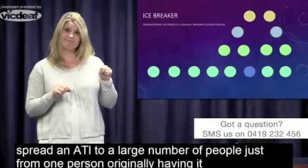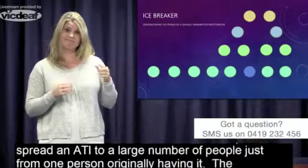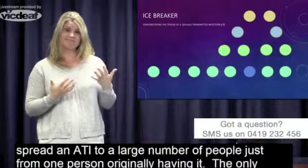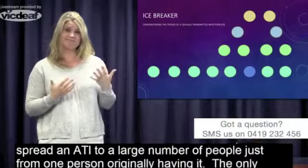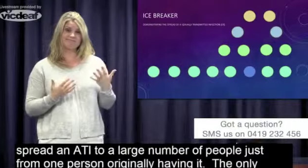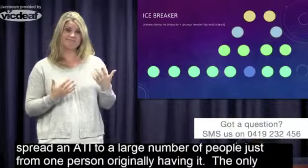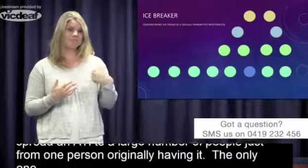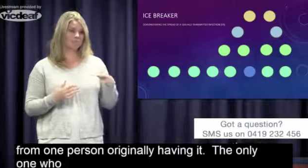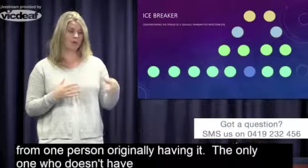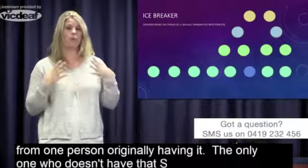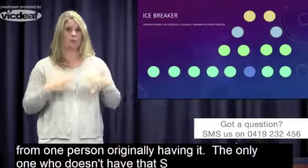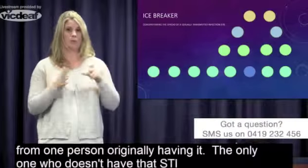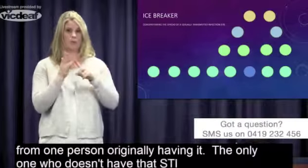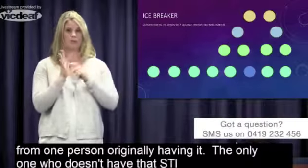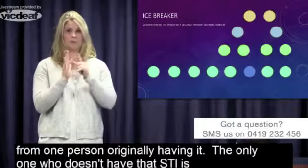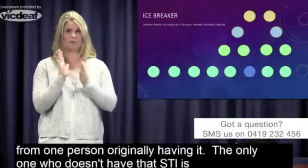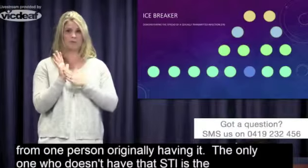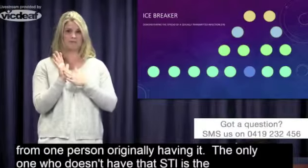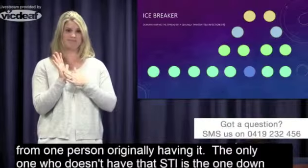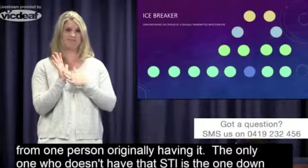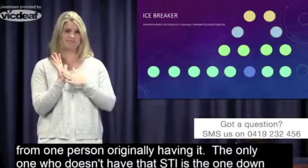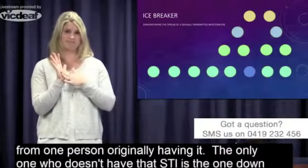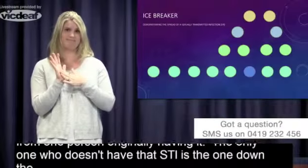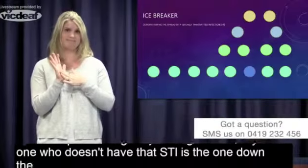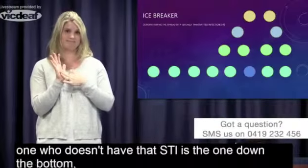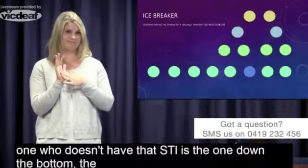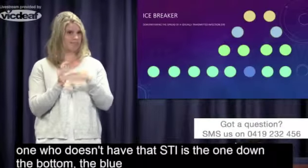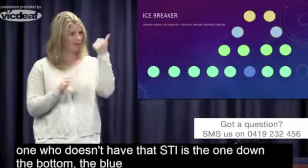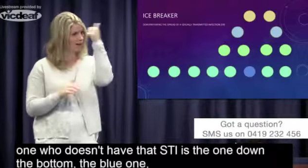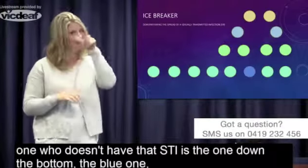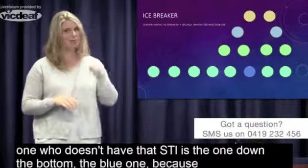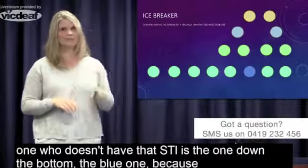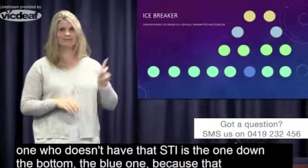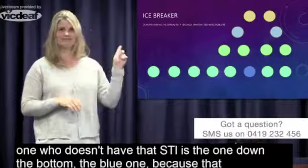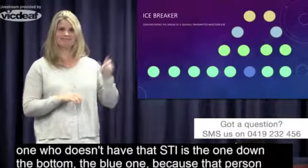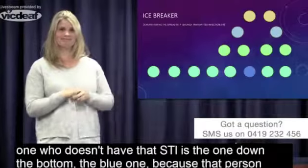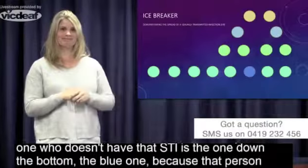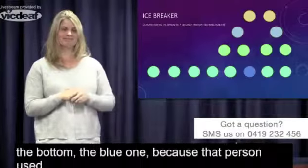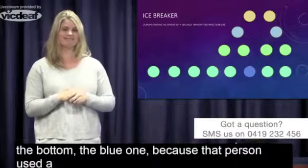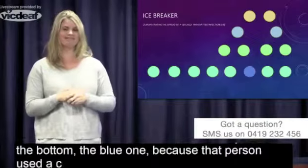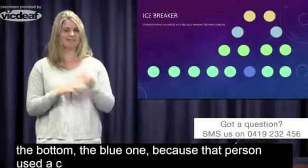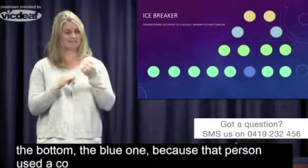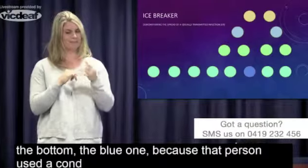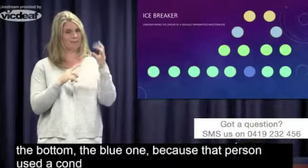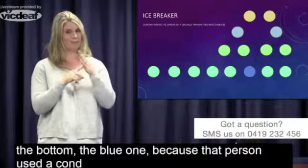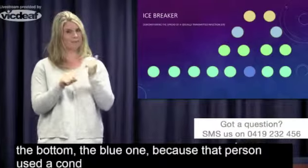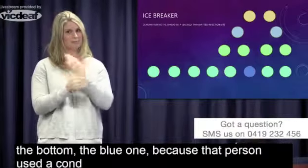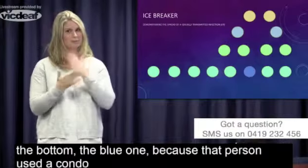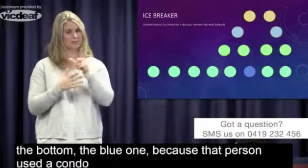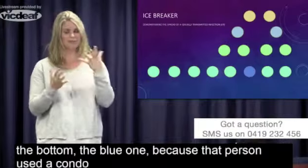bottom, the blue one, because that person used a condom during sex, which is quite clever. That is